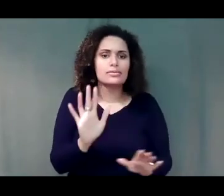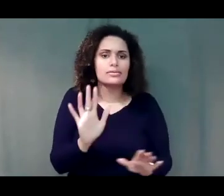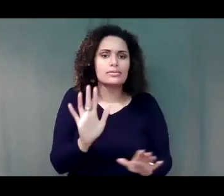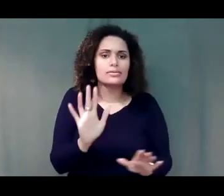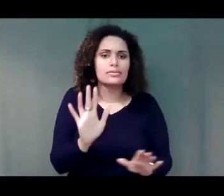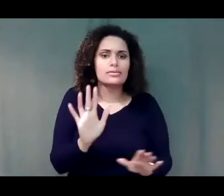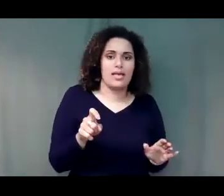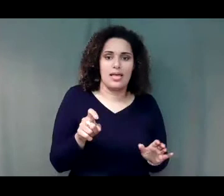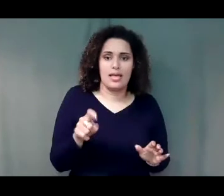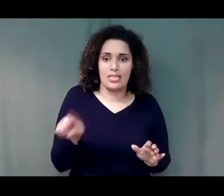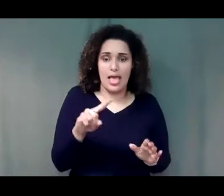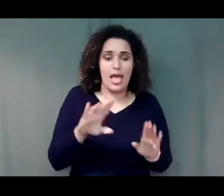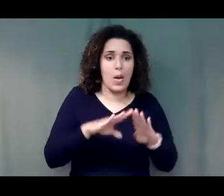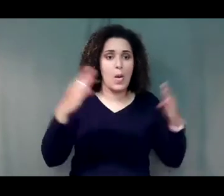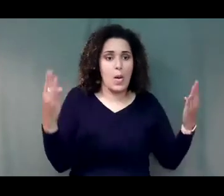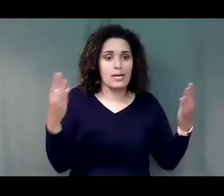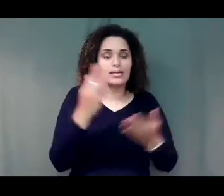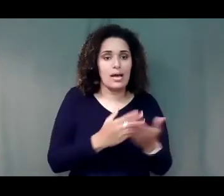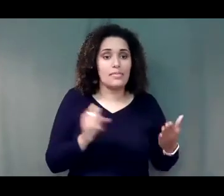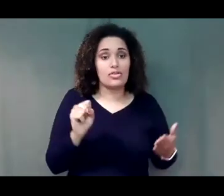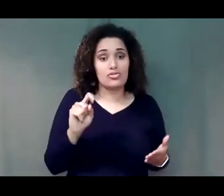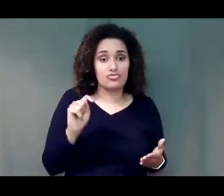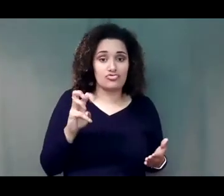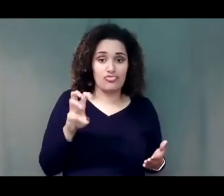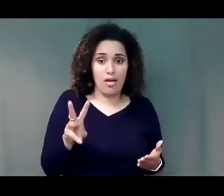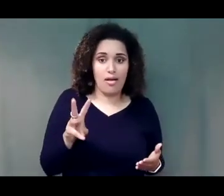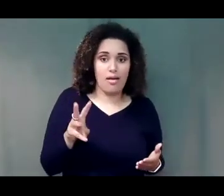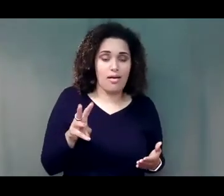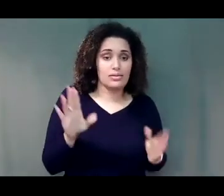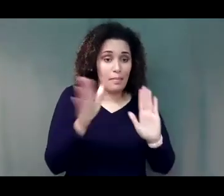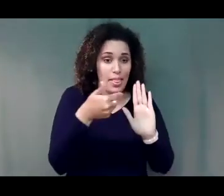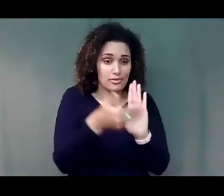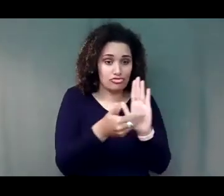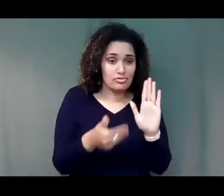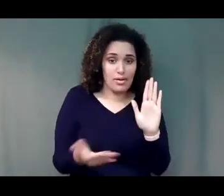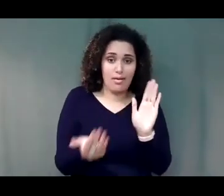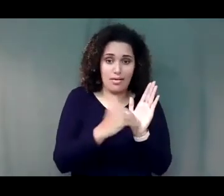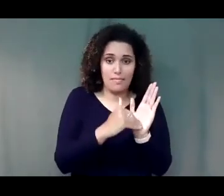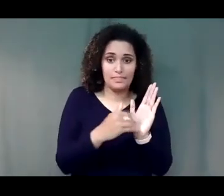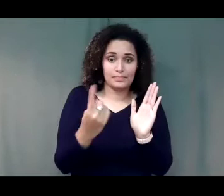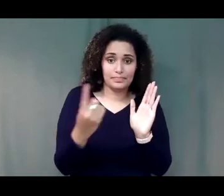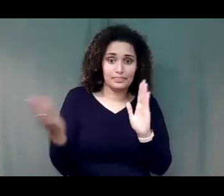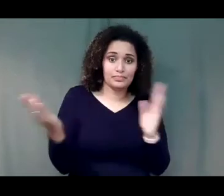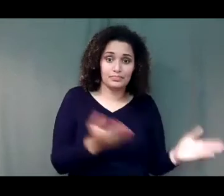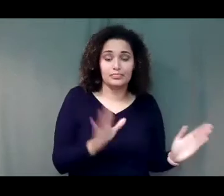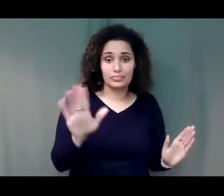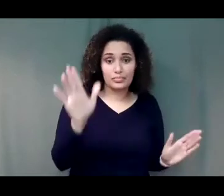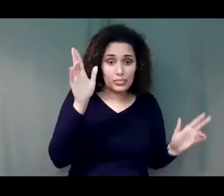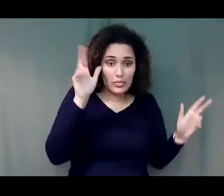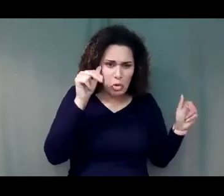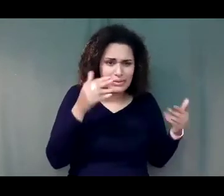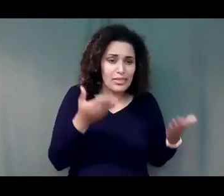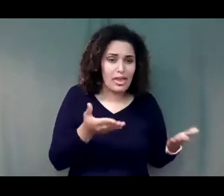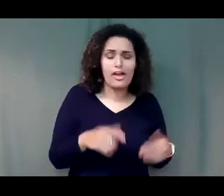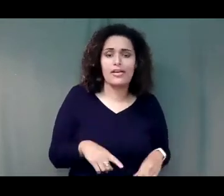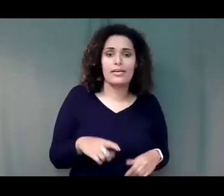uncovered part of the straw to re-plaster it, and someone had brought their horse there, and the